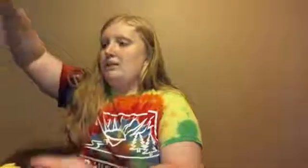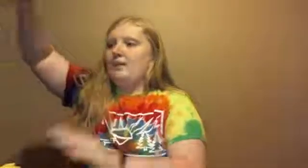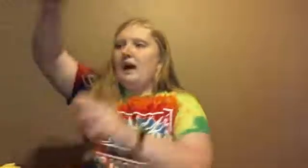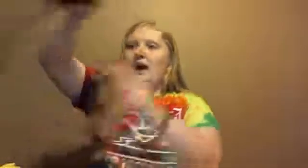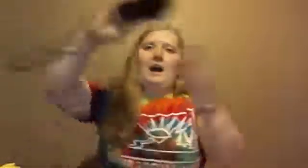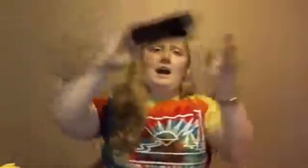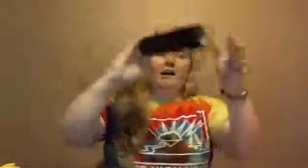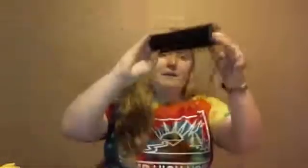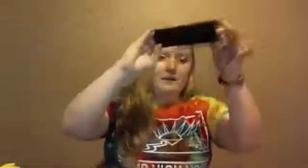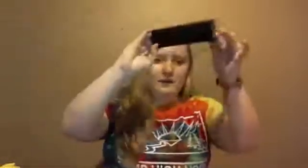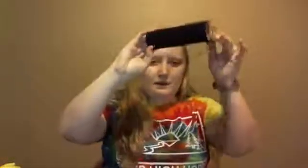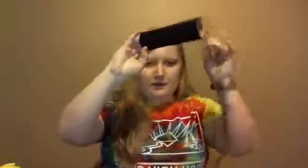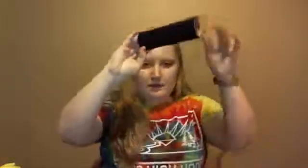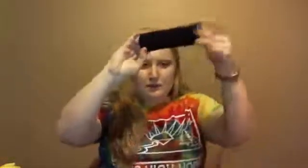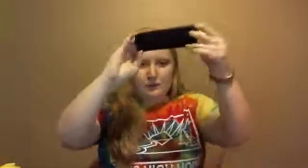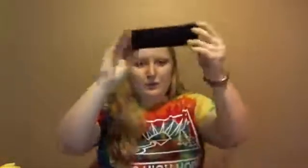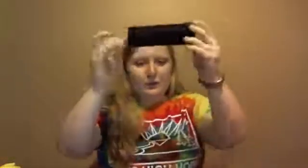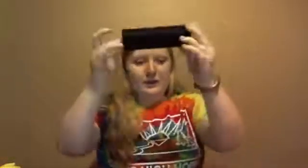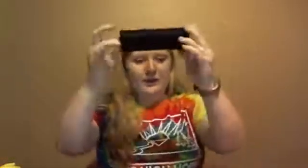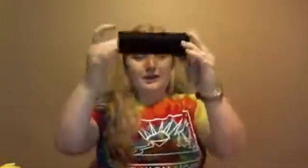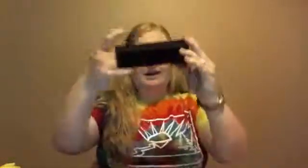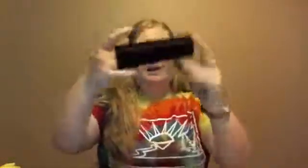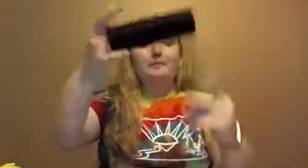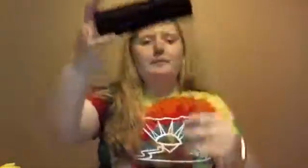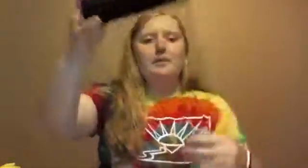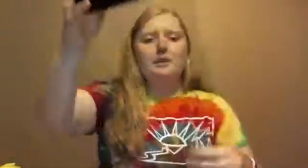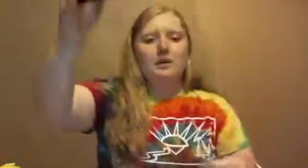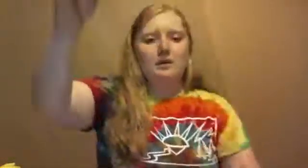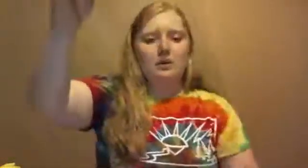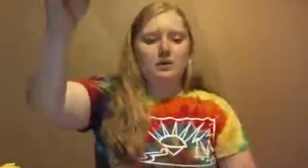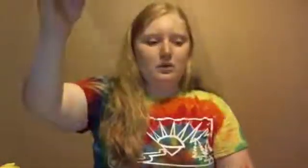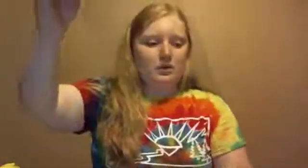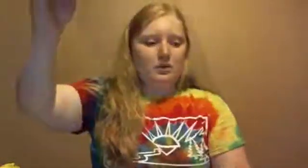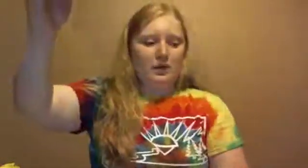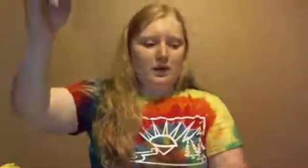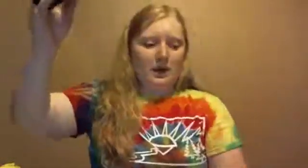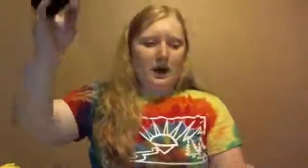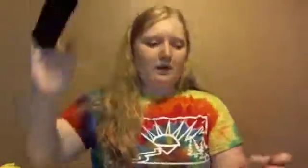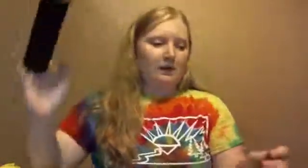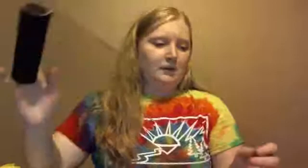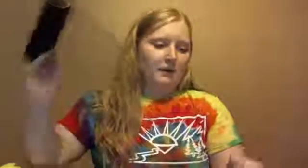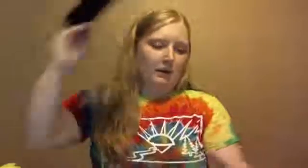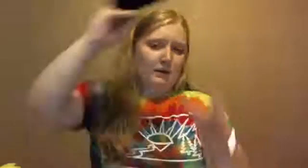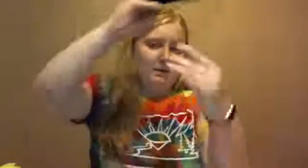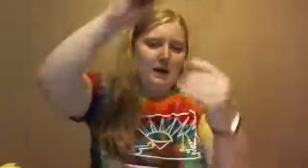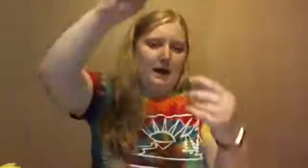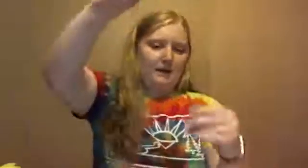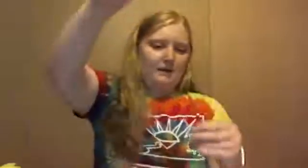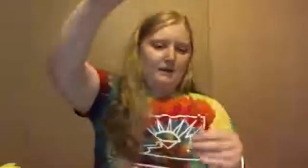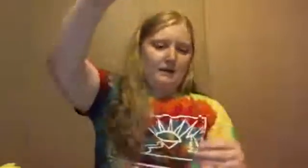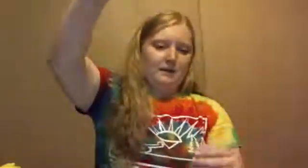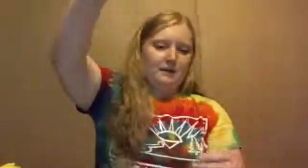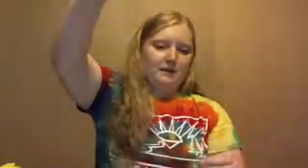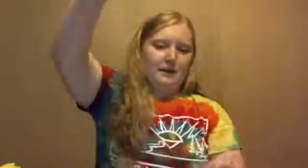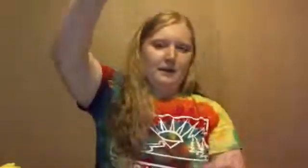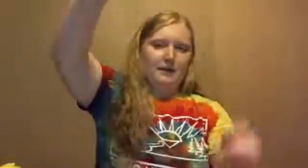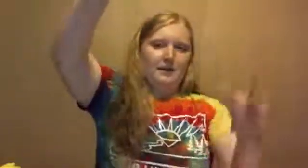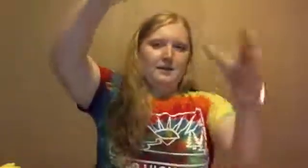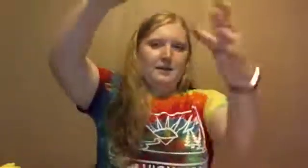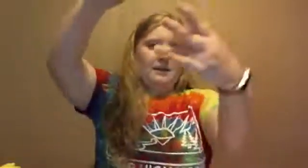I have this tulle right here. So tulle out of a bag feels very